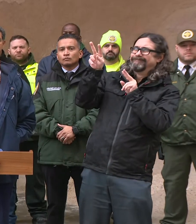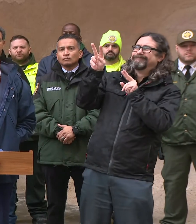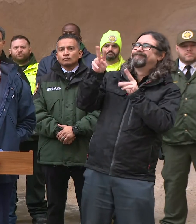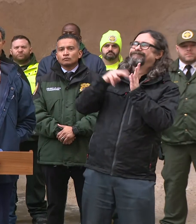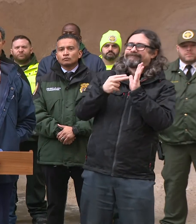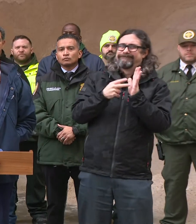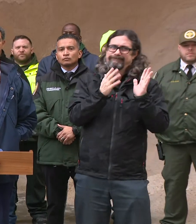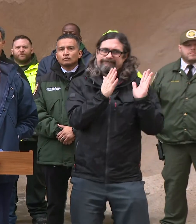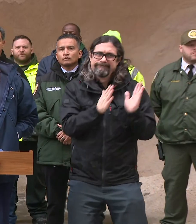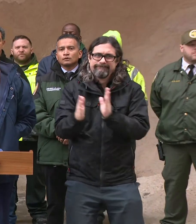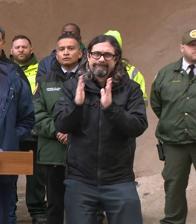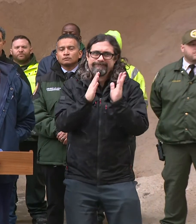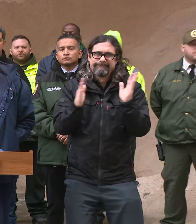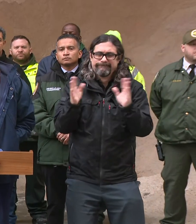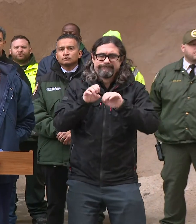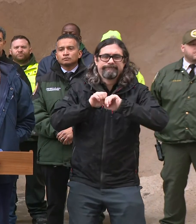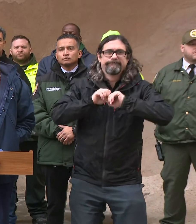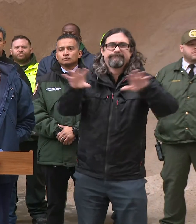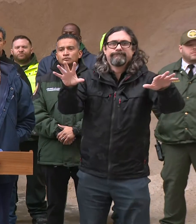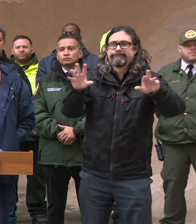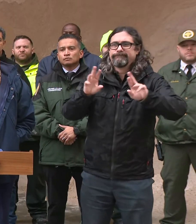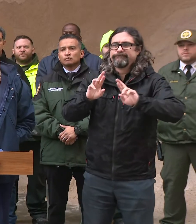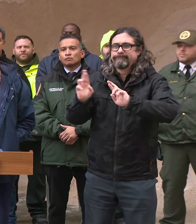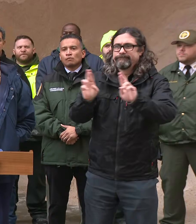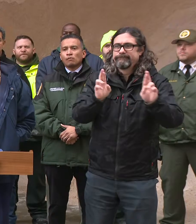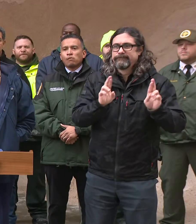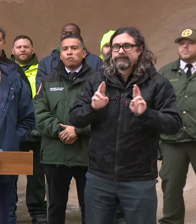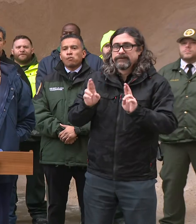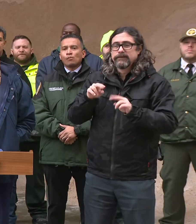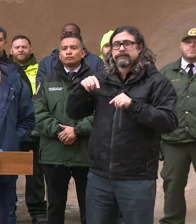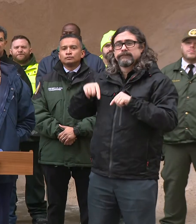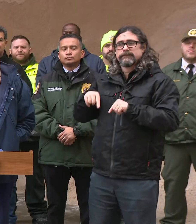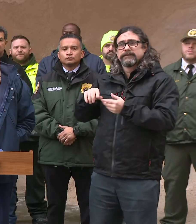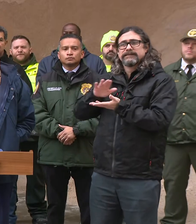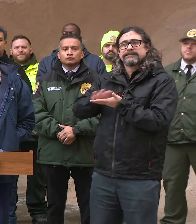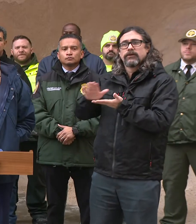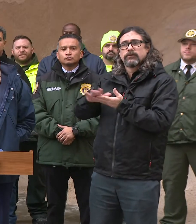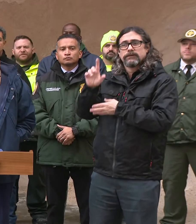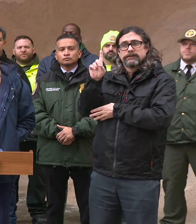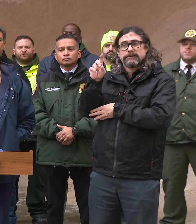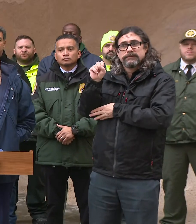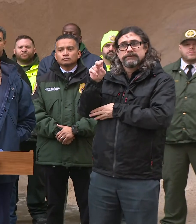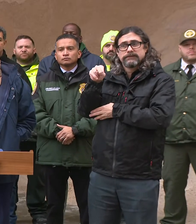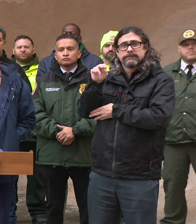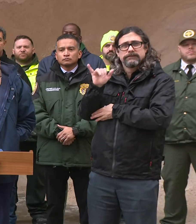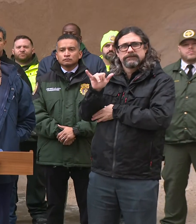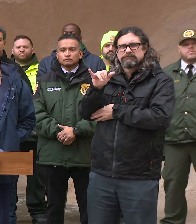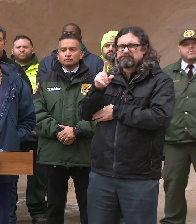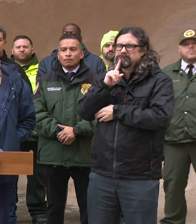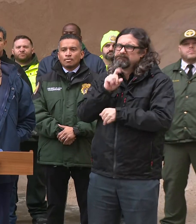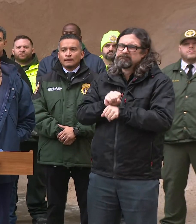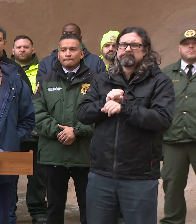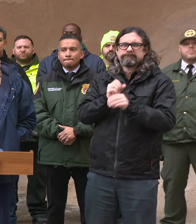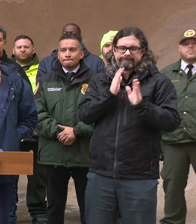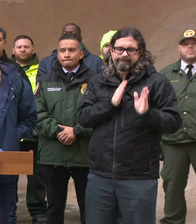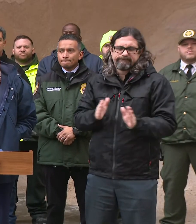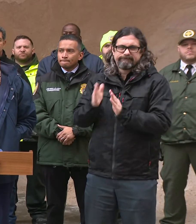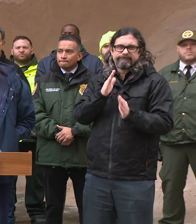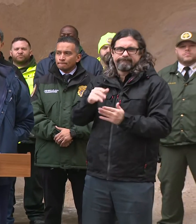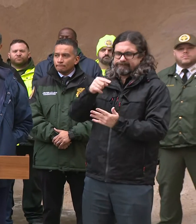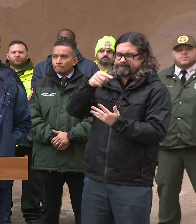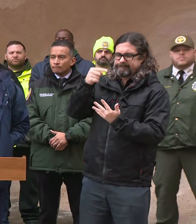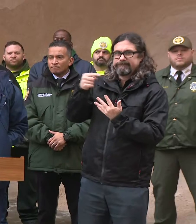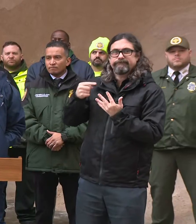weather conditions better than the DSNY, and we're going to make sure it's done at this time. There's a chance of